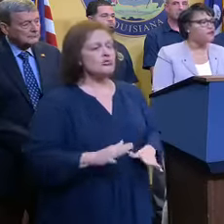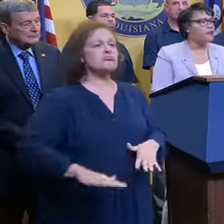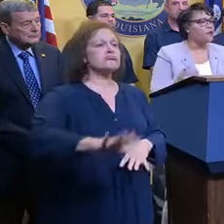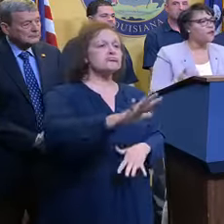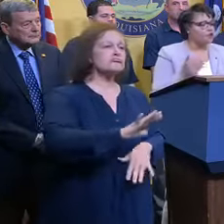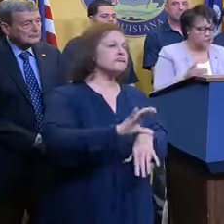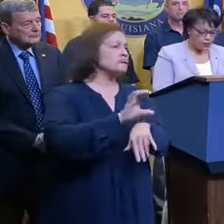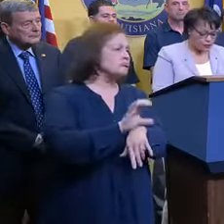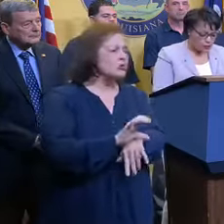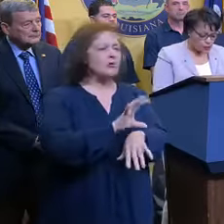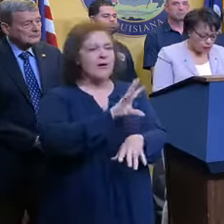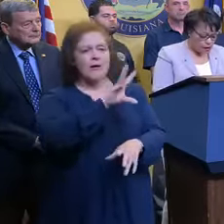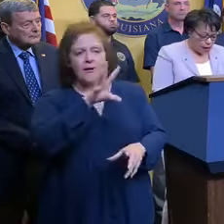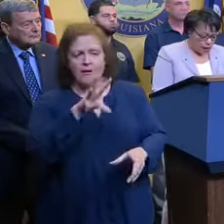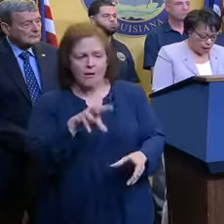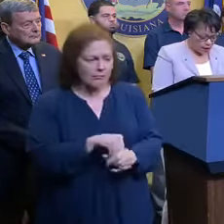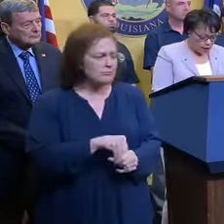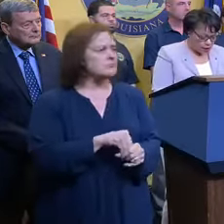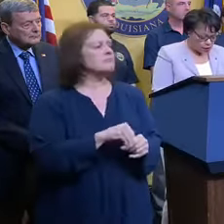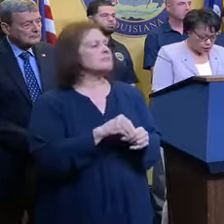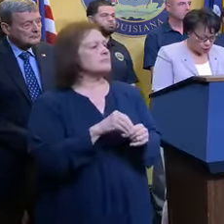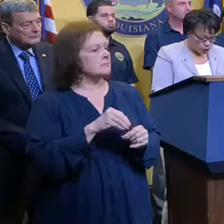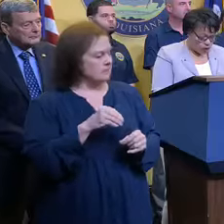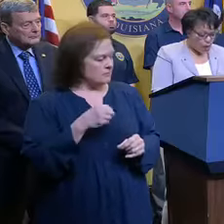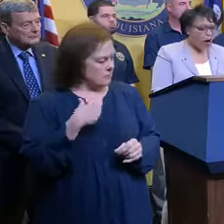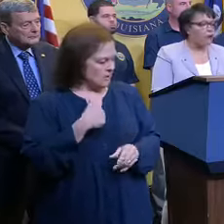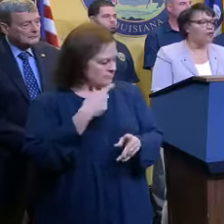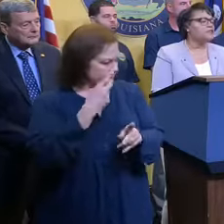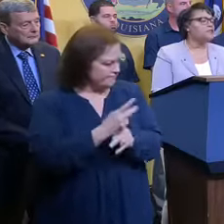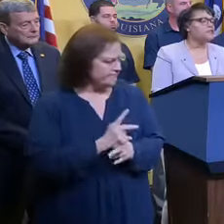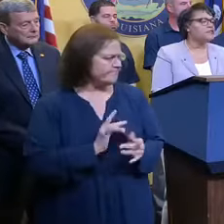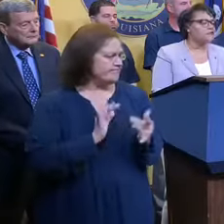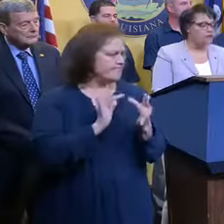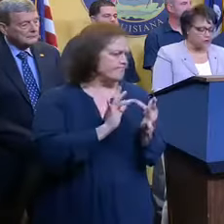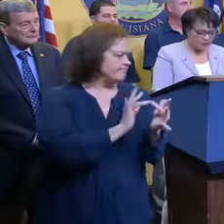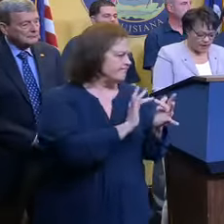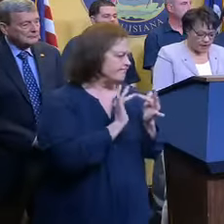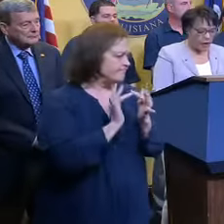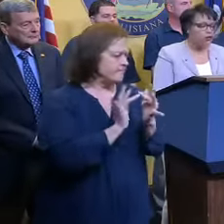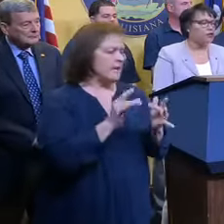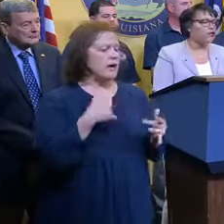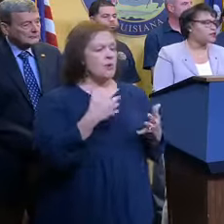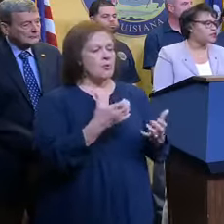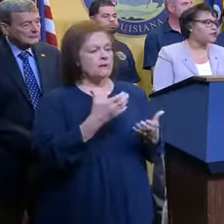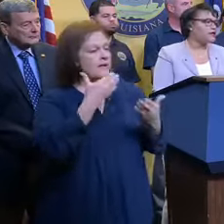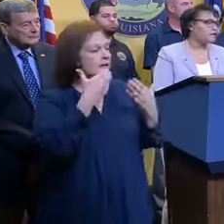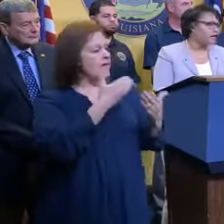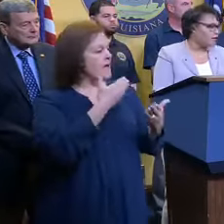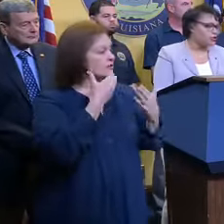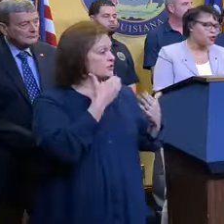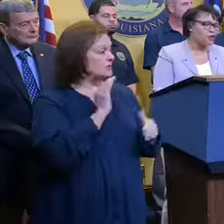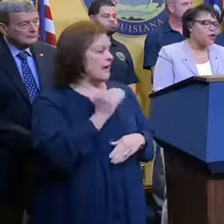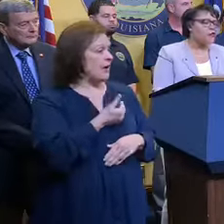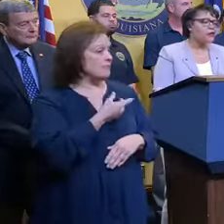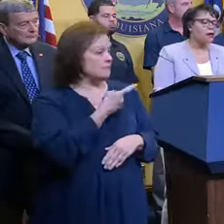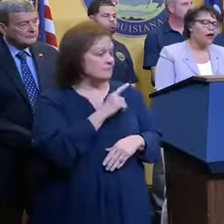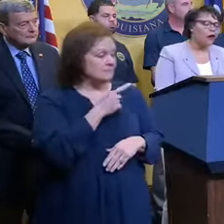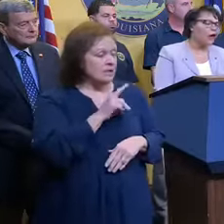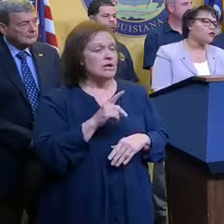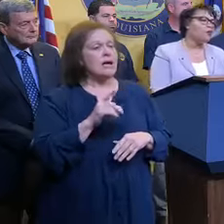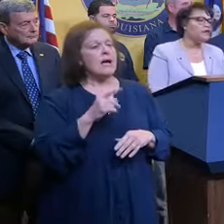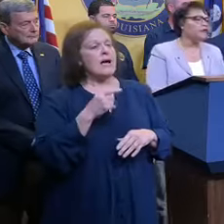faith leaders that we will continue to do outreach to. I want to specifically thank our congressional delegation. You